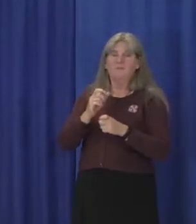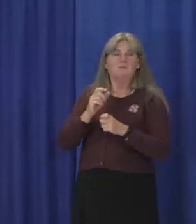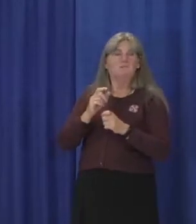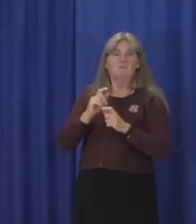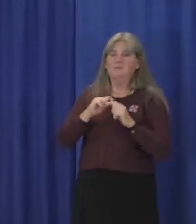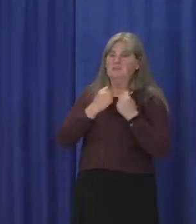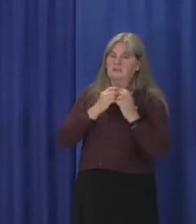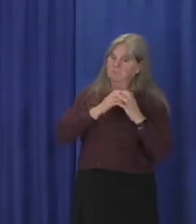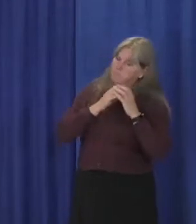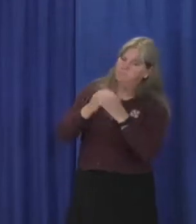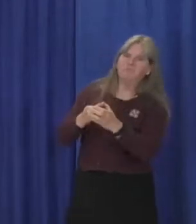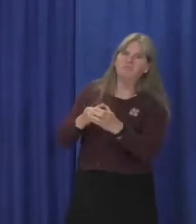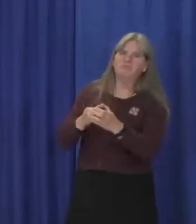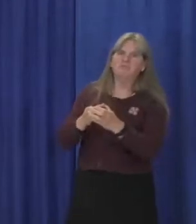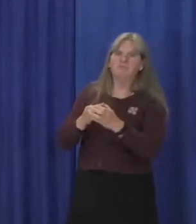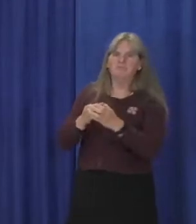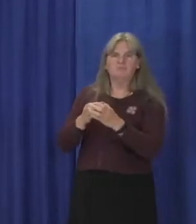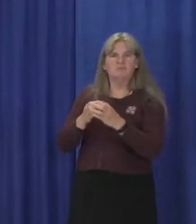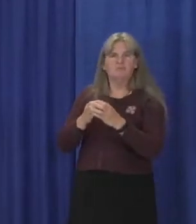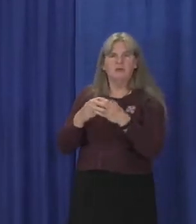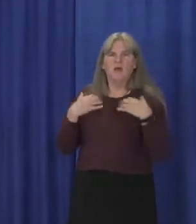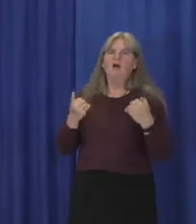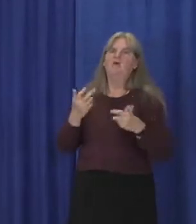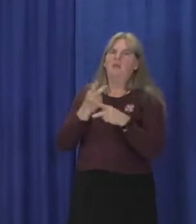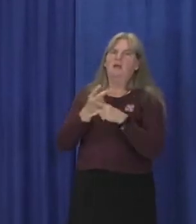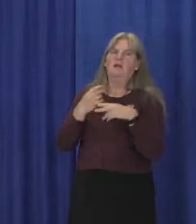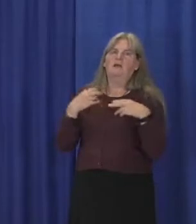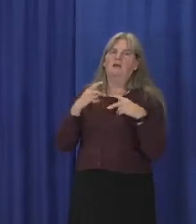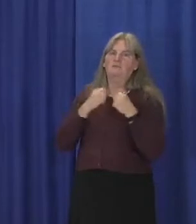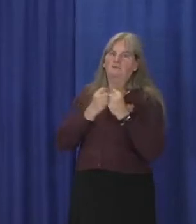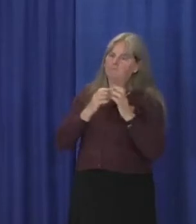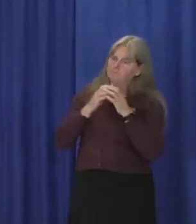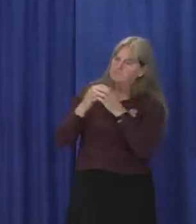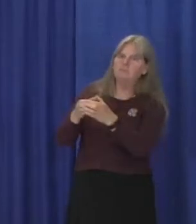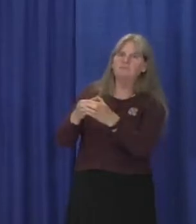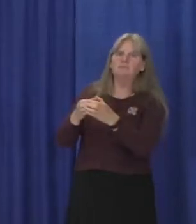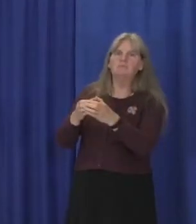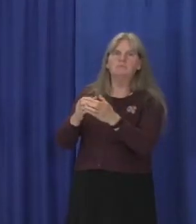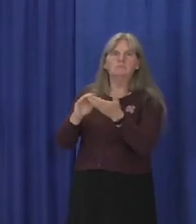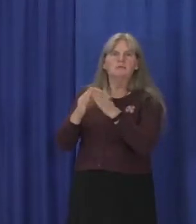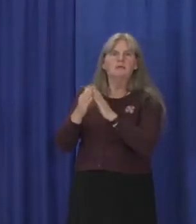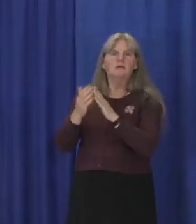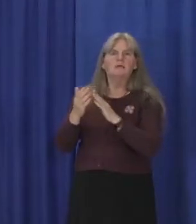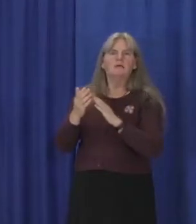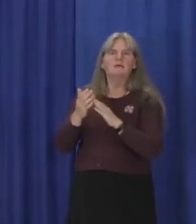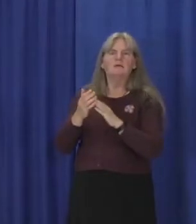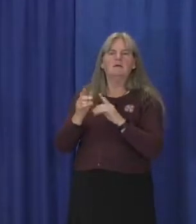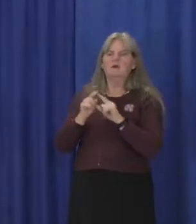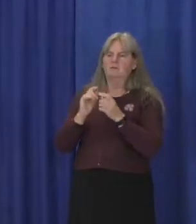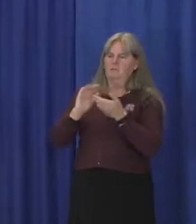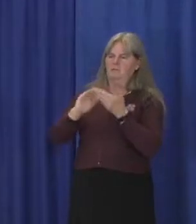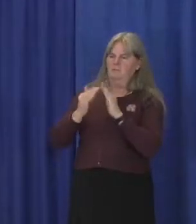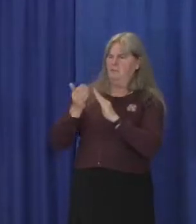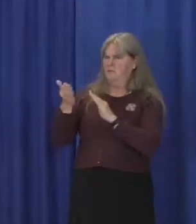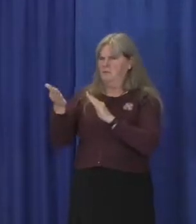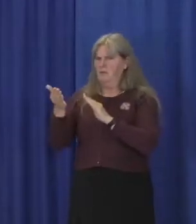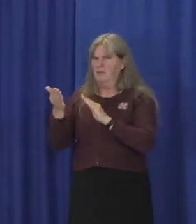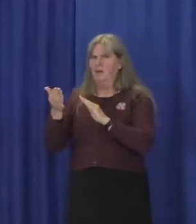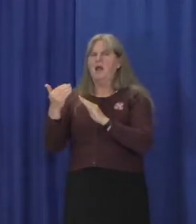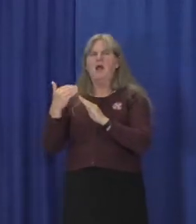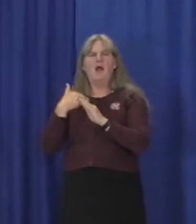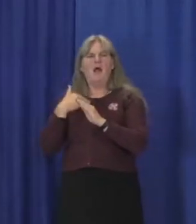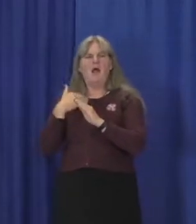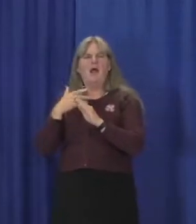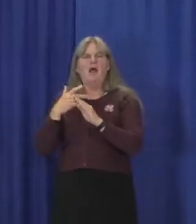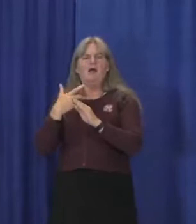so a measure that we're doing and working with the community on there, and also the community has the immunization teams